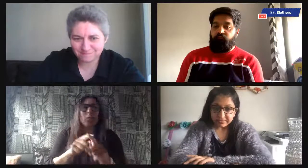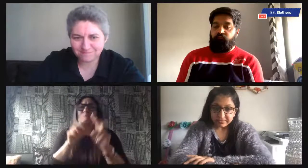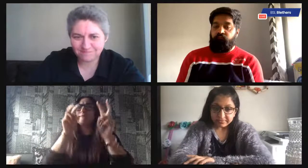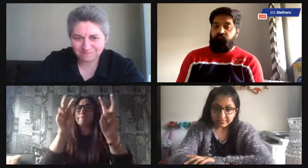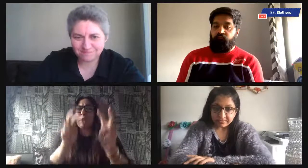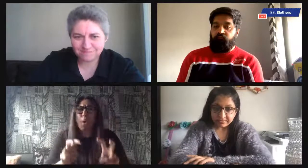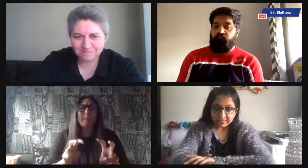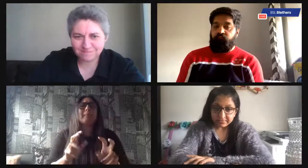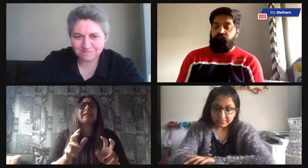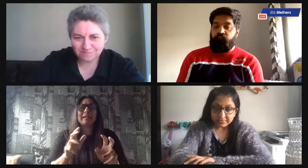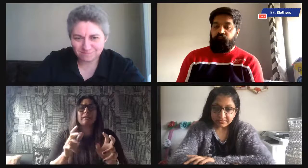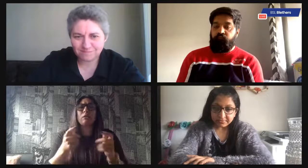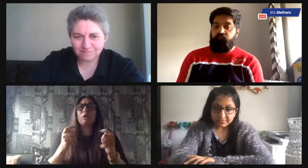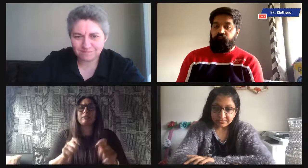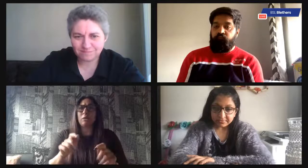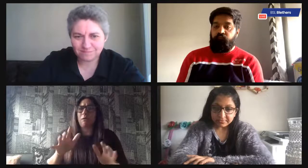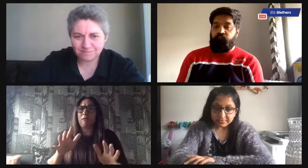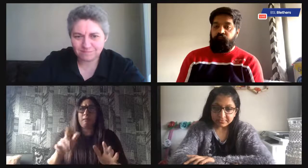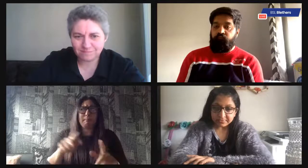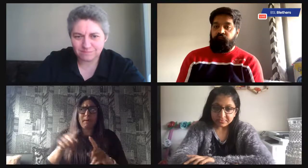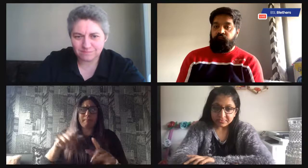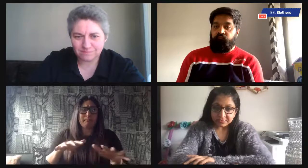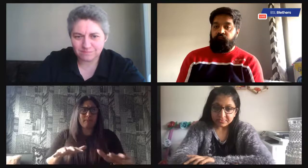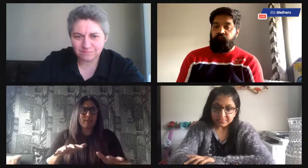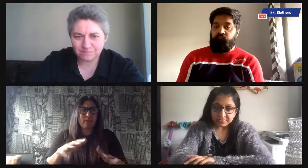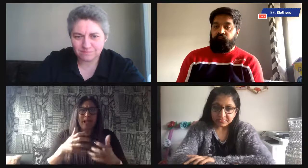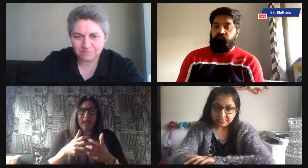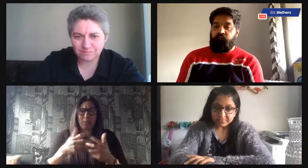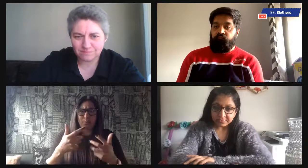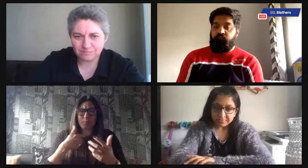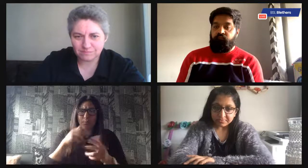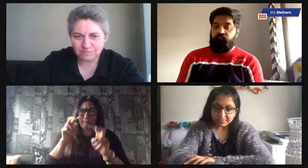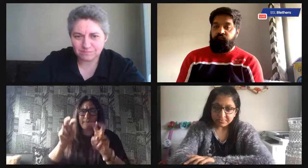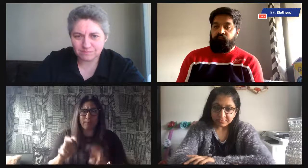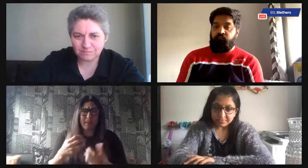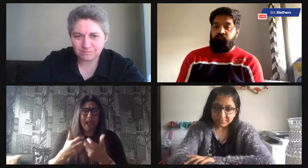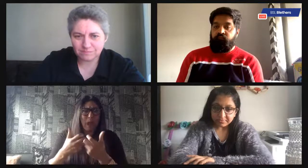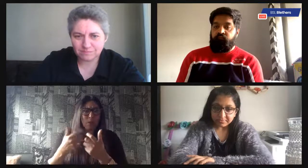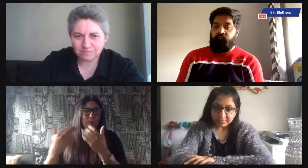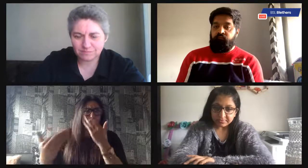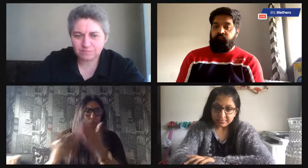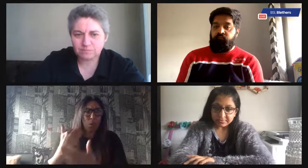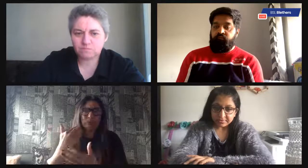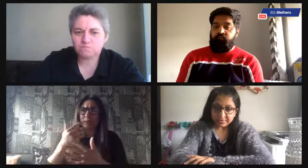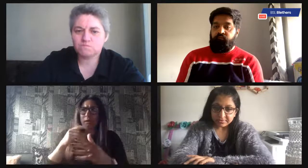with letters to translate or ask us about forms, and we'd signpost people